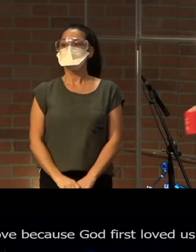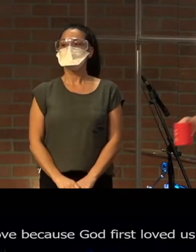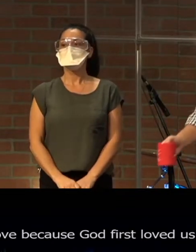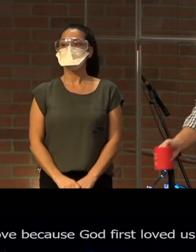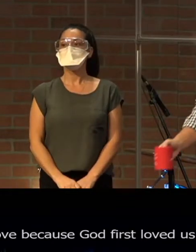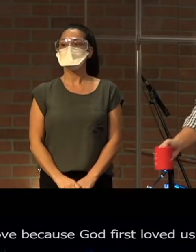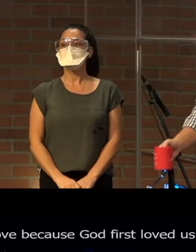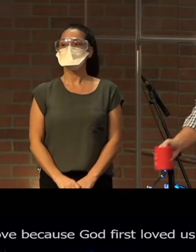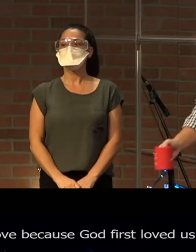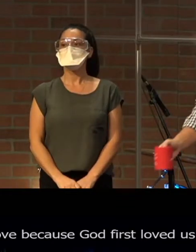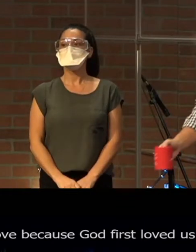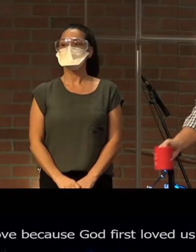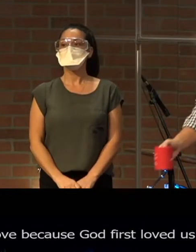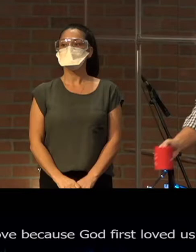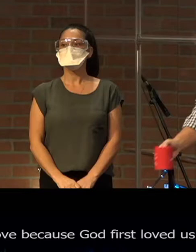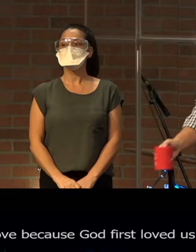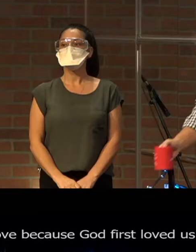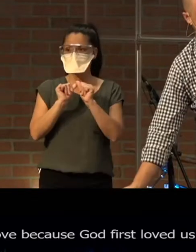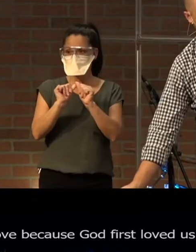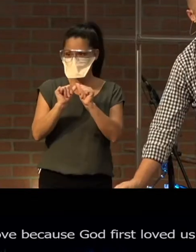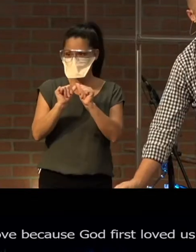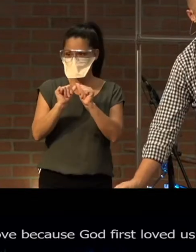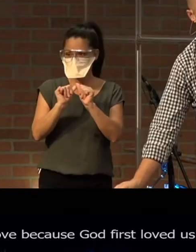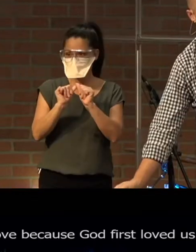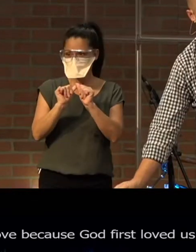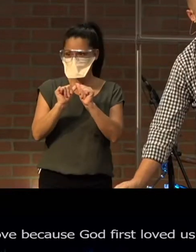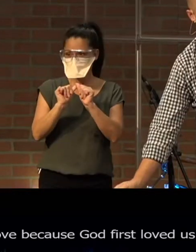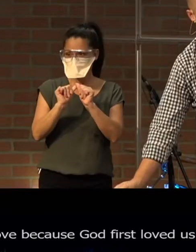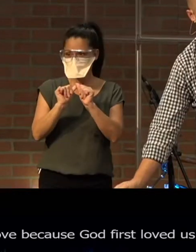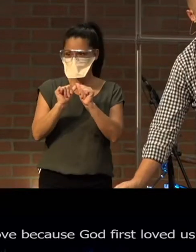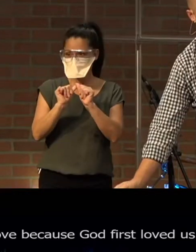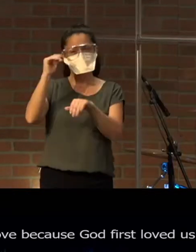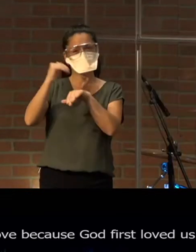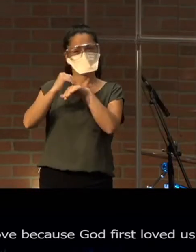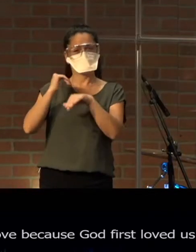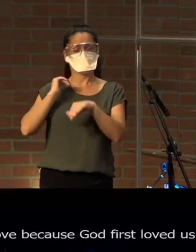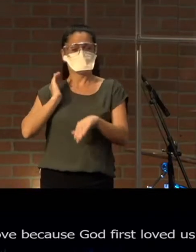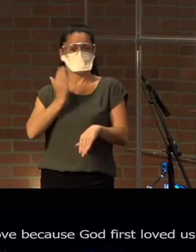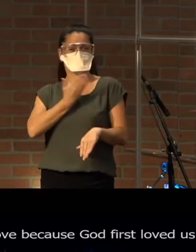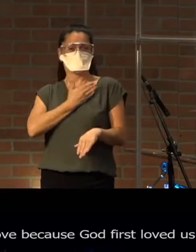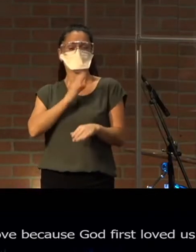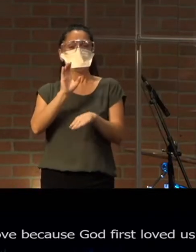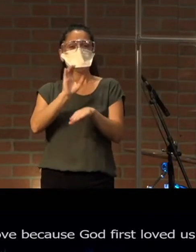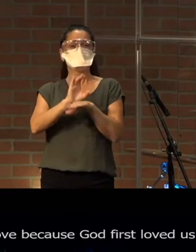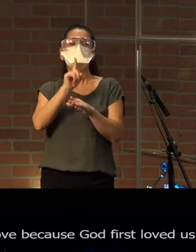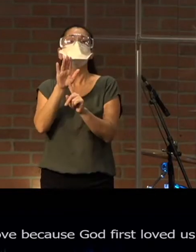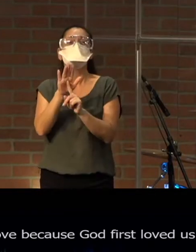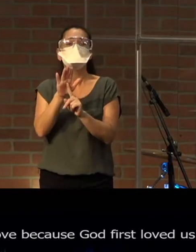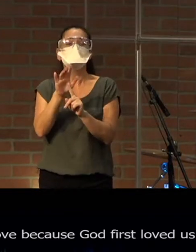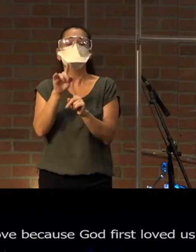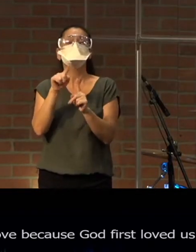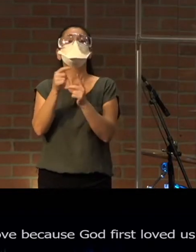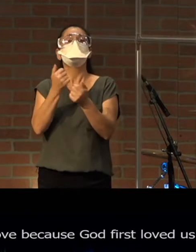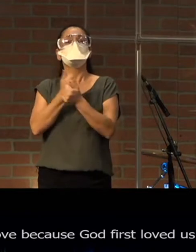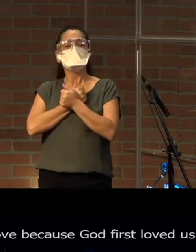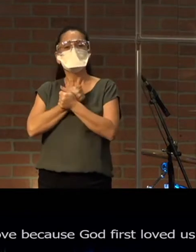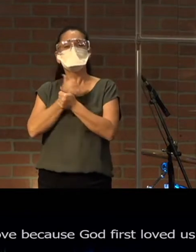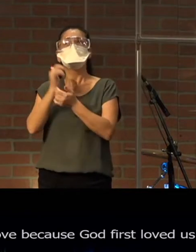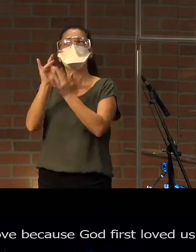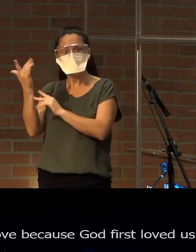And to love deeply and to love constantly, we can be reminded of our church's commitment to love Jesus, to love one